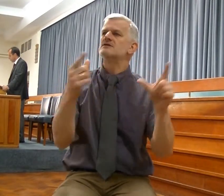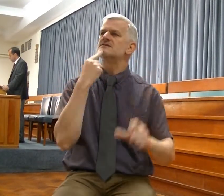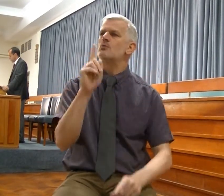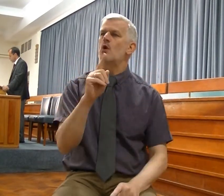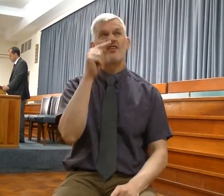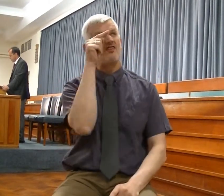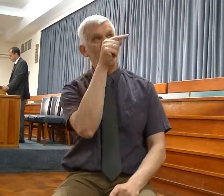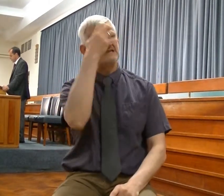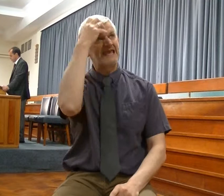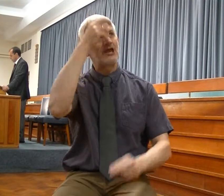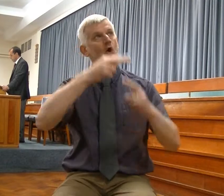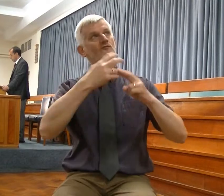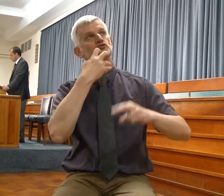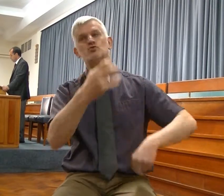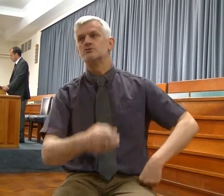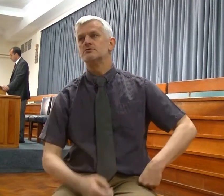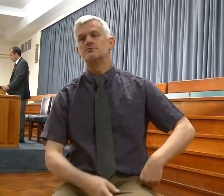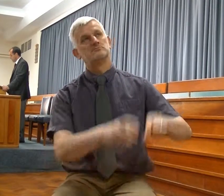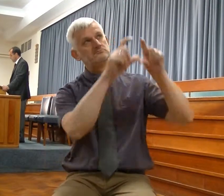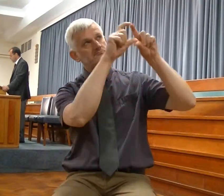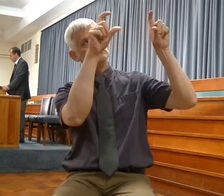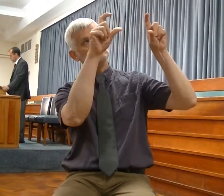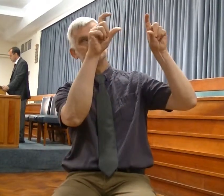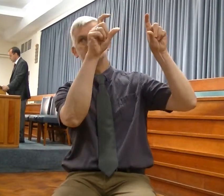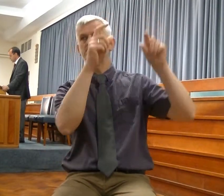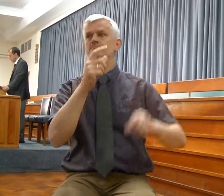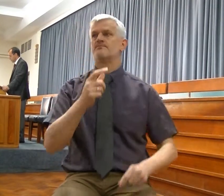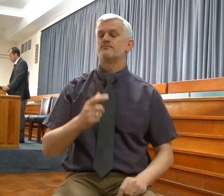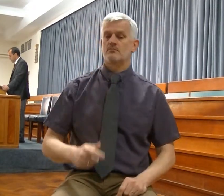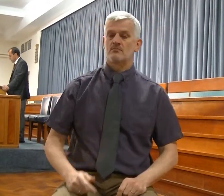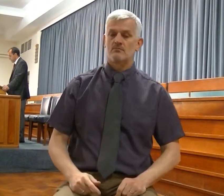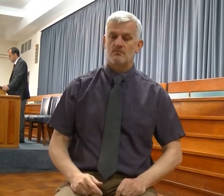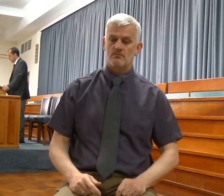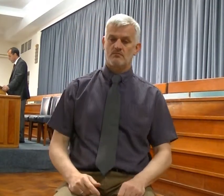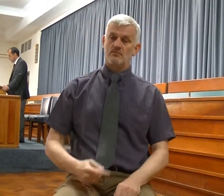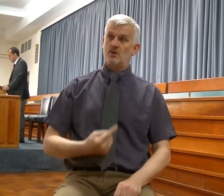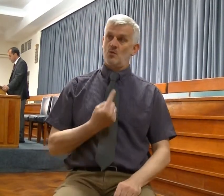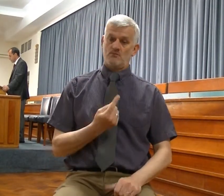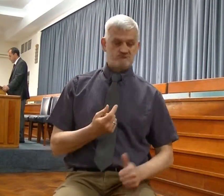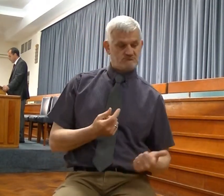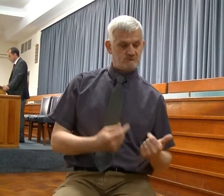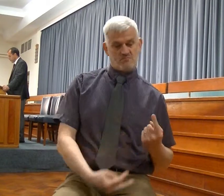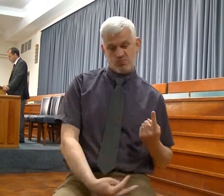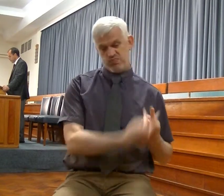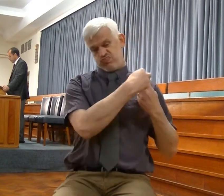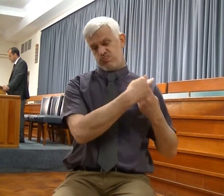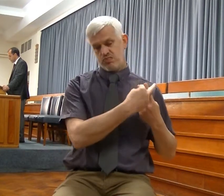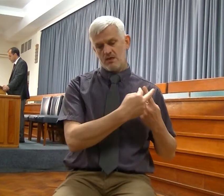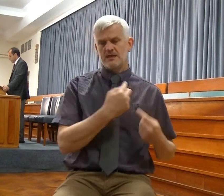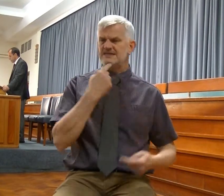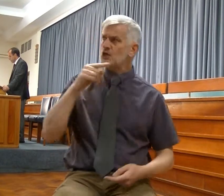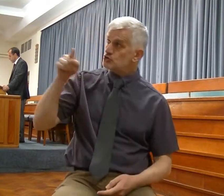This is the king of the Jews. And one of the malefactors which were hung railed on him, saying, If thou be